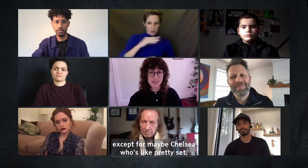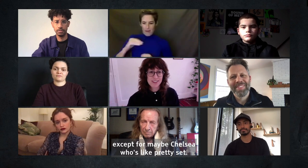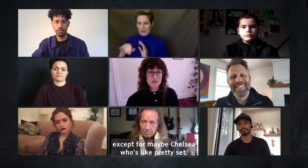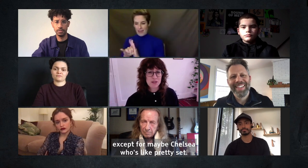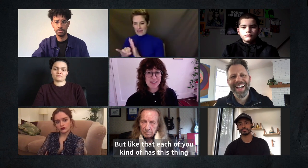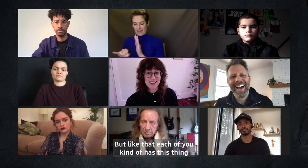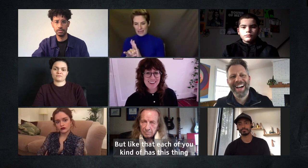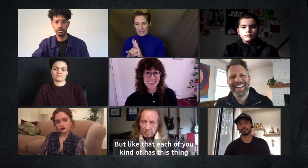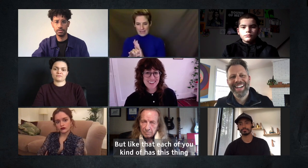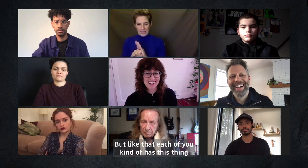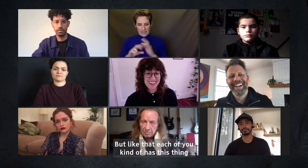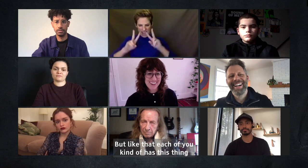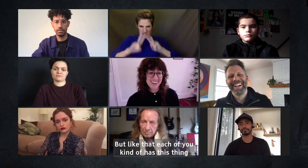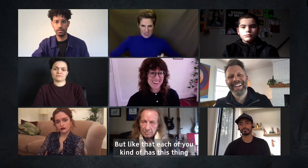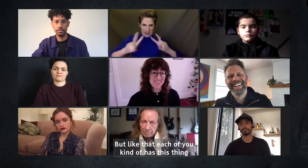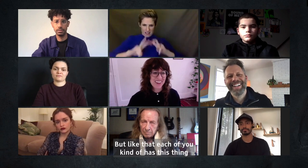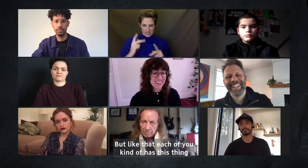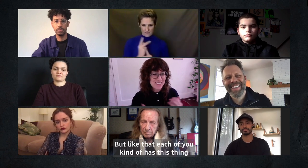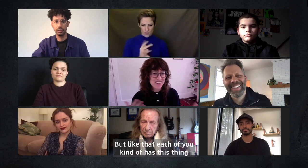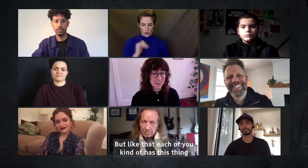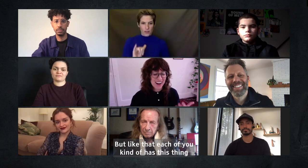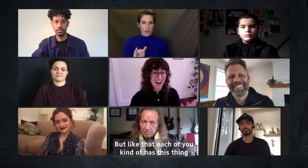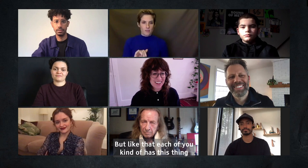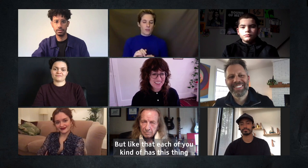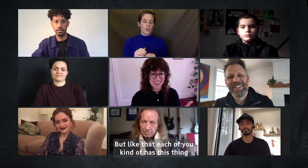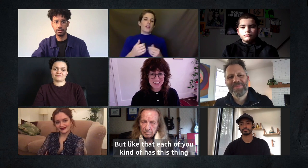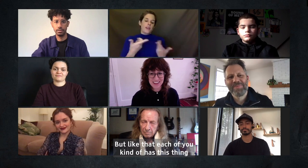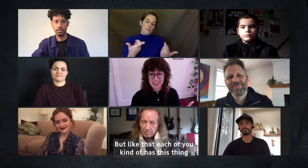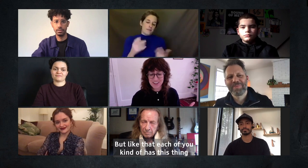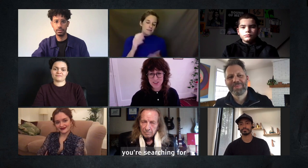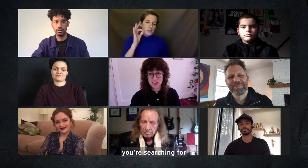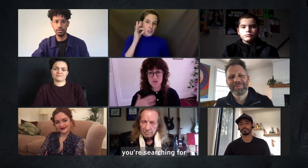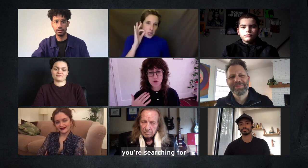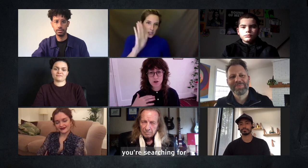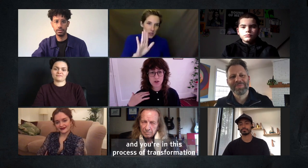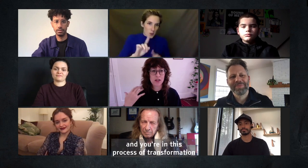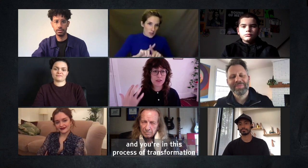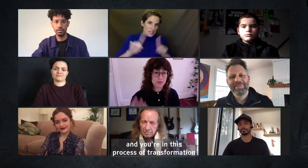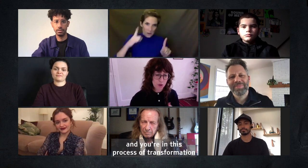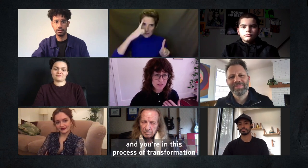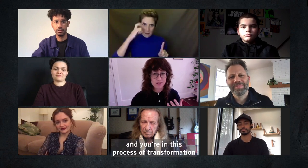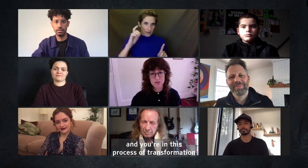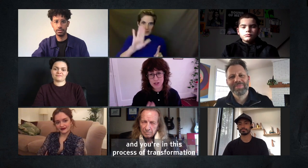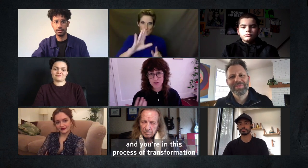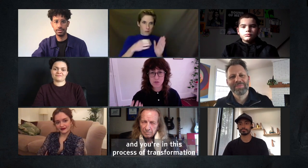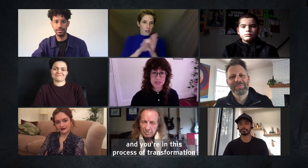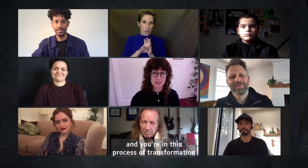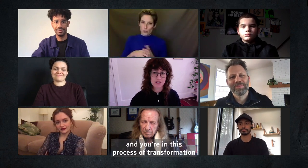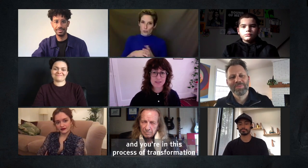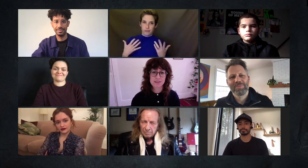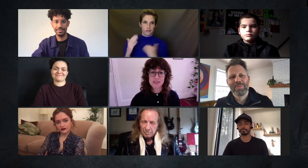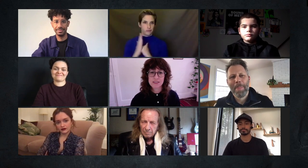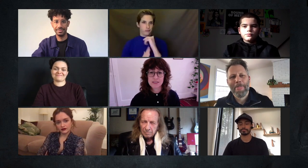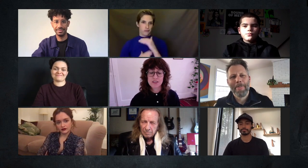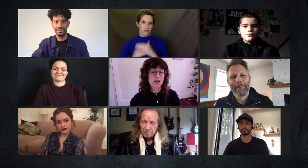pretty zen, but like that each of you kind of has this thing you're searching for, or you're in this process of